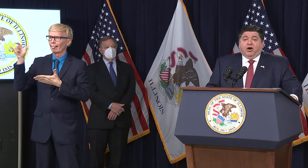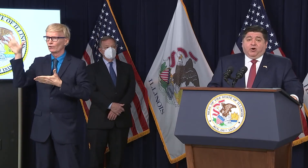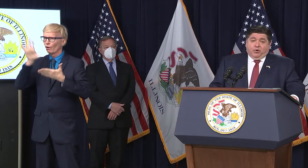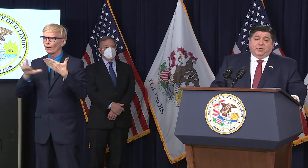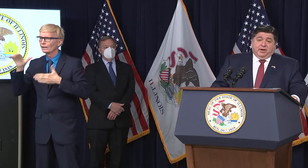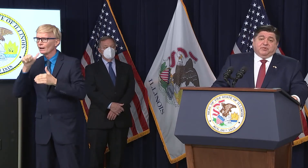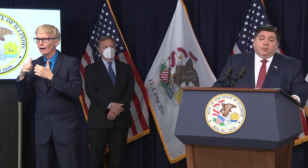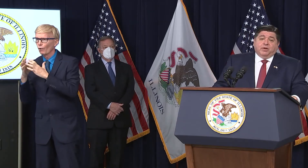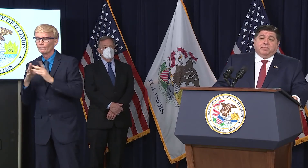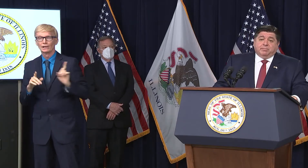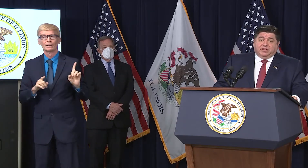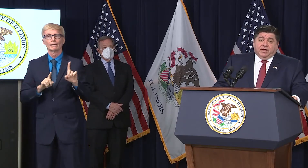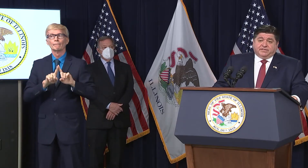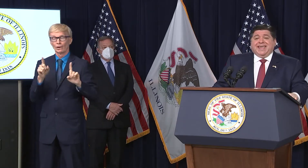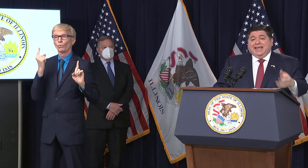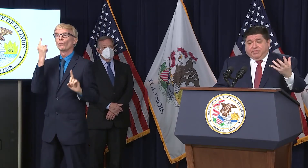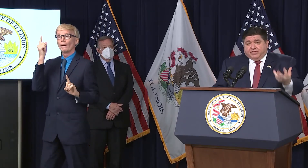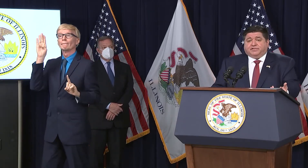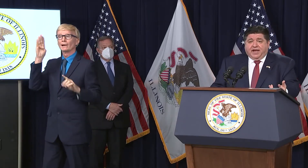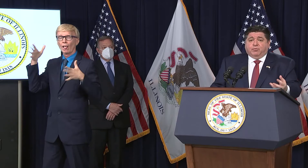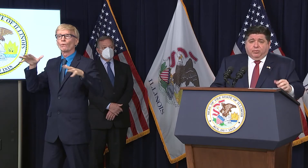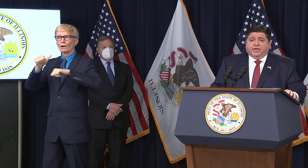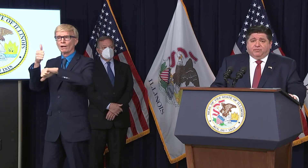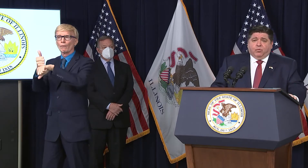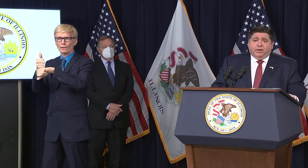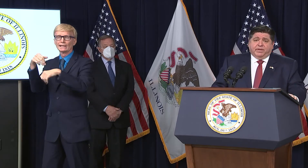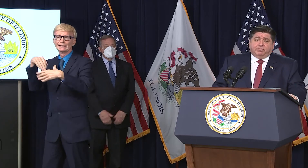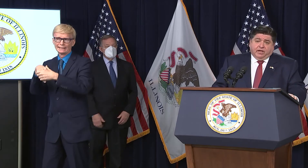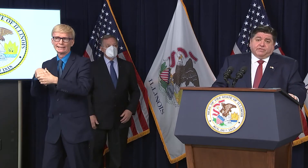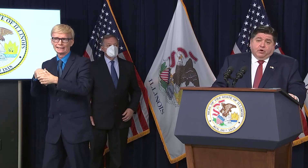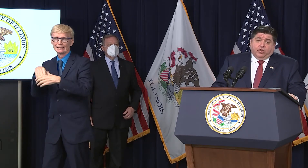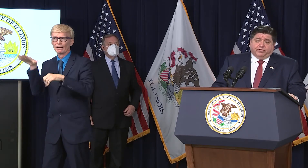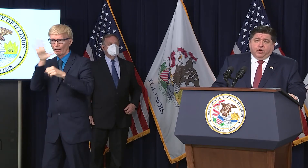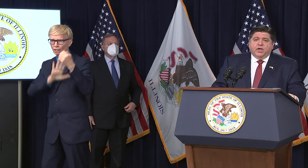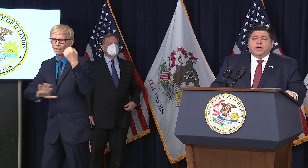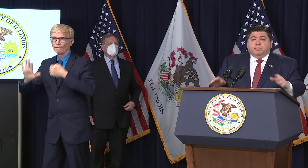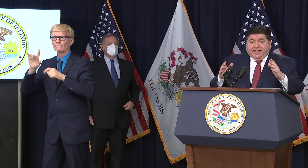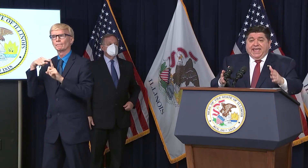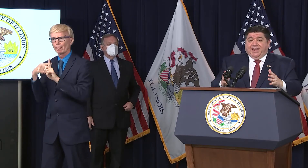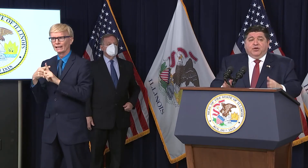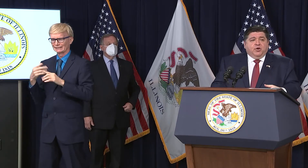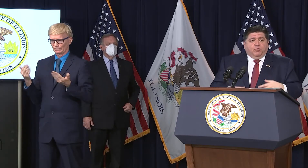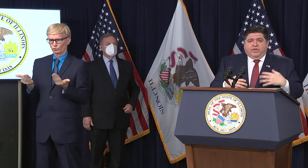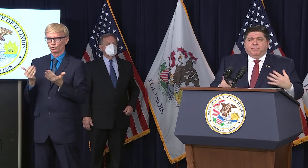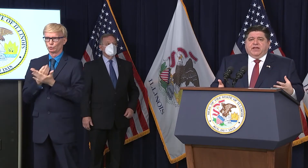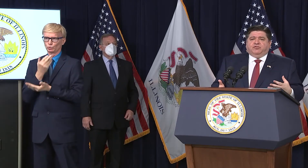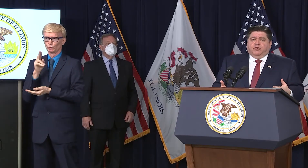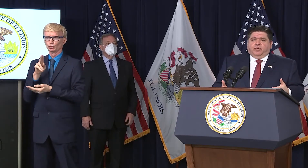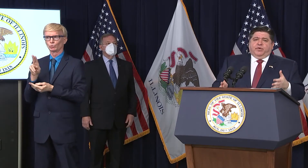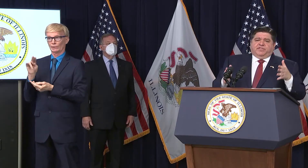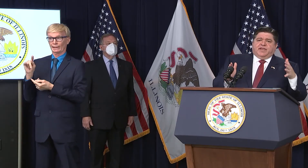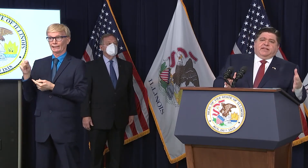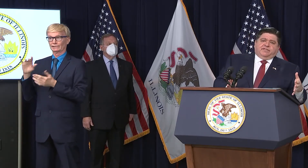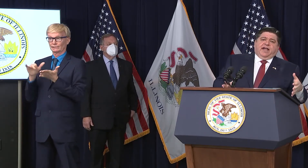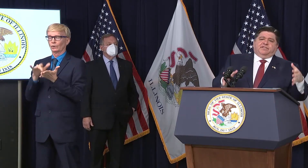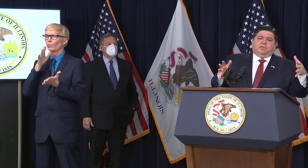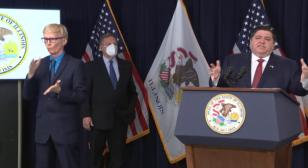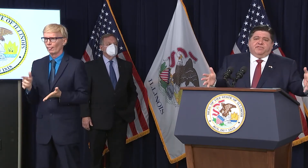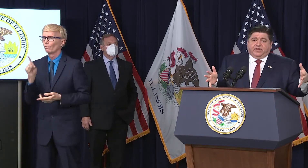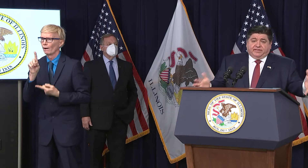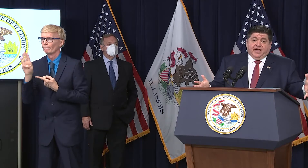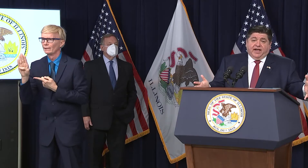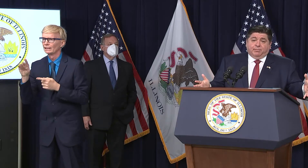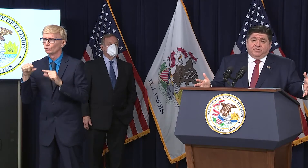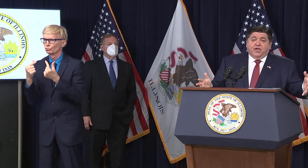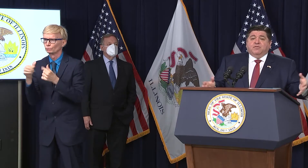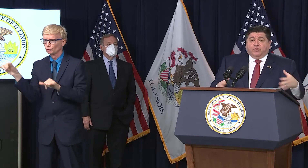Illinois are opened up to 1B+, and this site will be for 1B+ also. But again, we've made sure that we've set aside